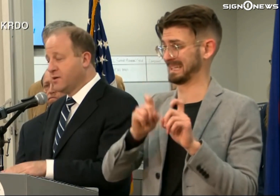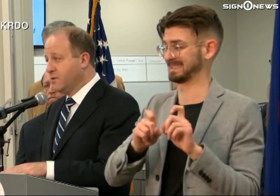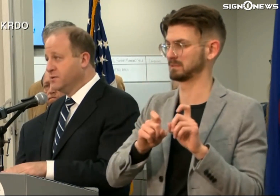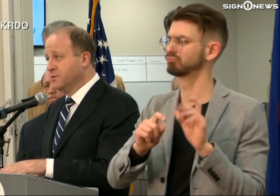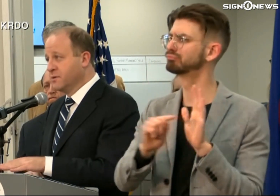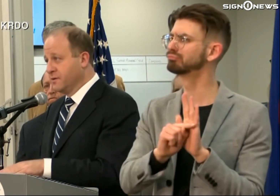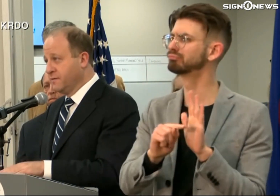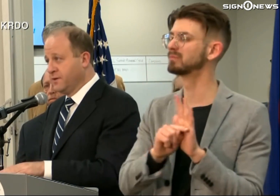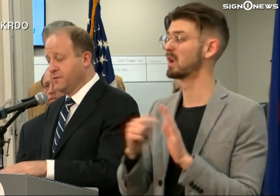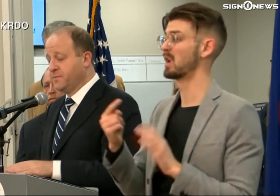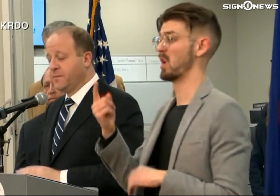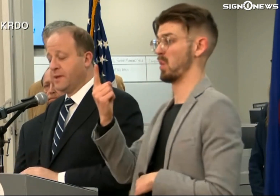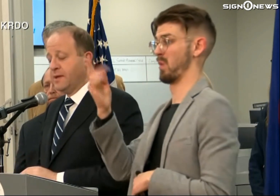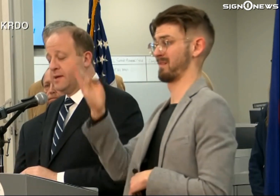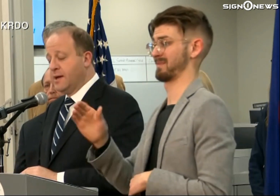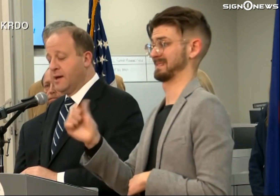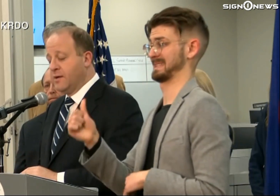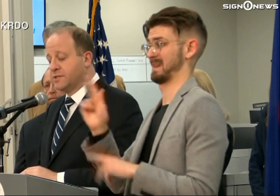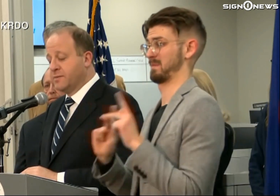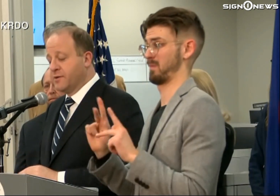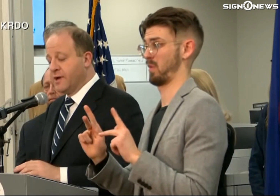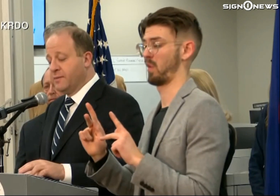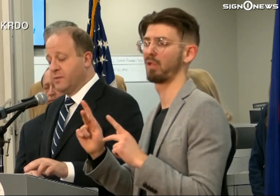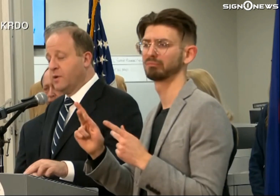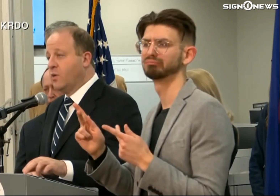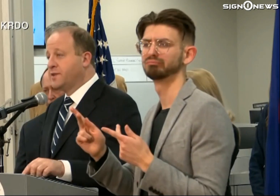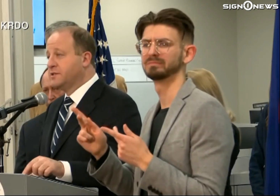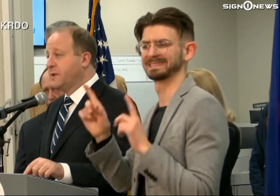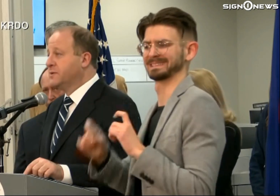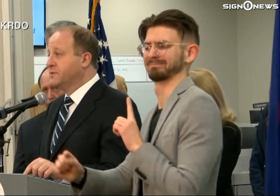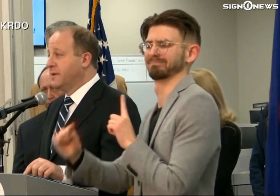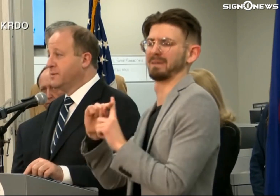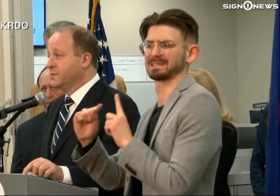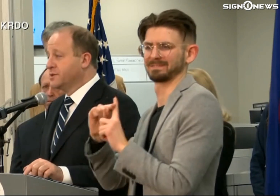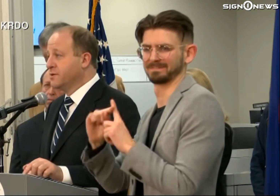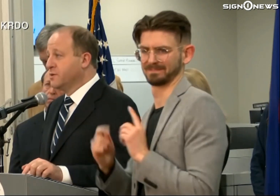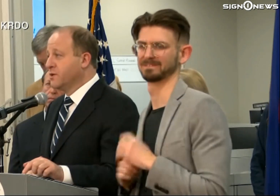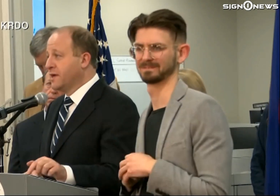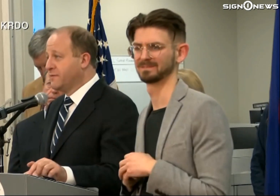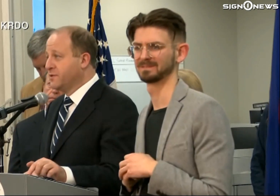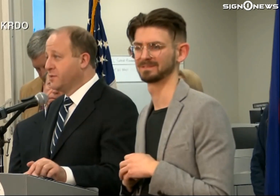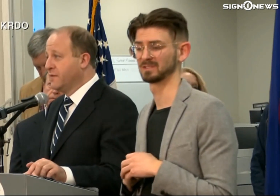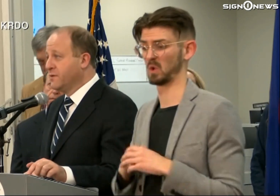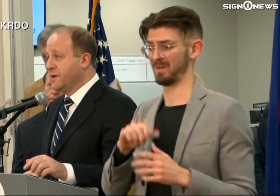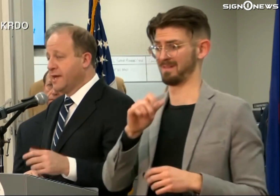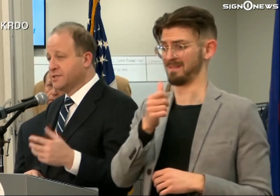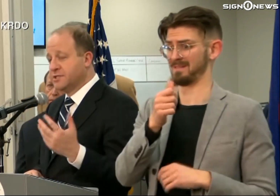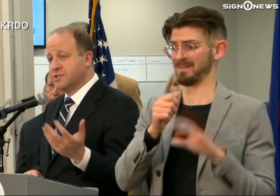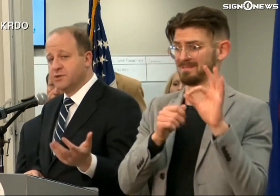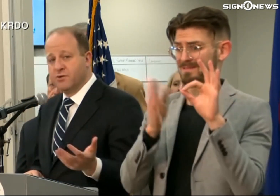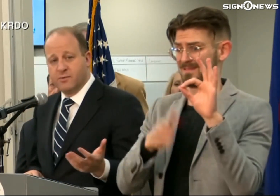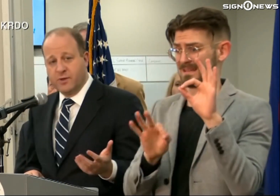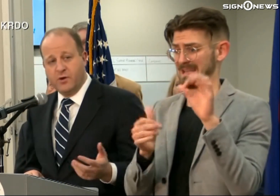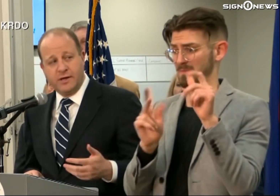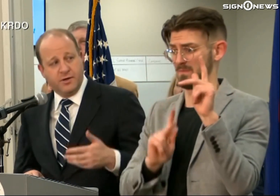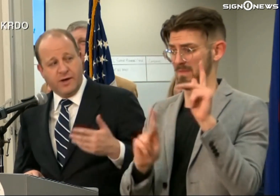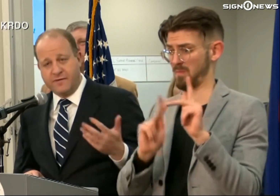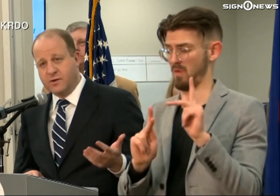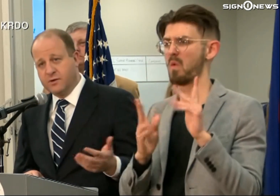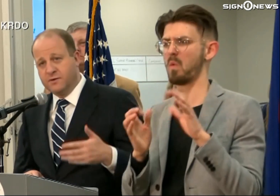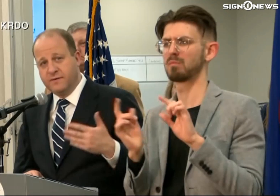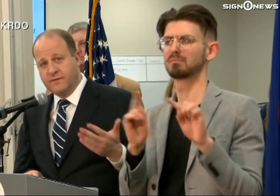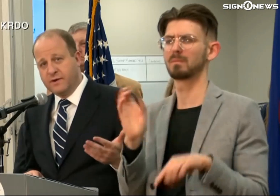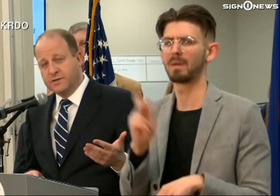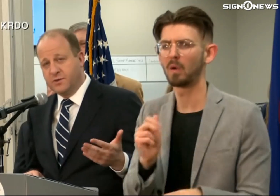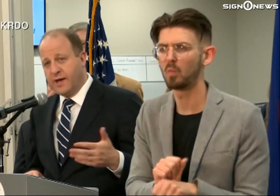10 had a cold or the flu. Or some other ailment. We want those people to be able to return to work after 3 or 4 days, just as you normally would. You